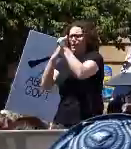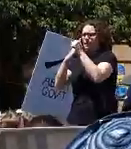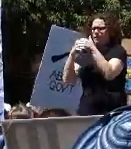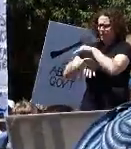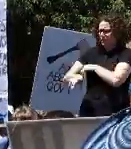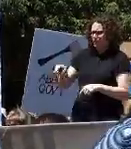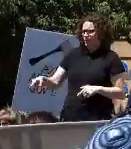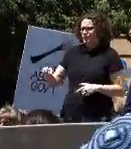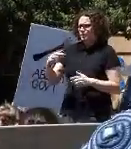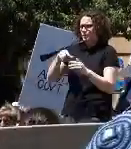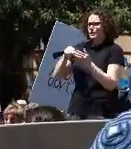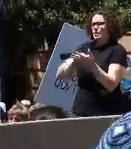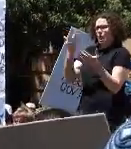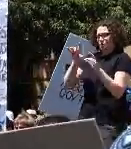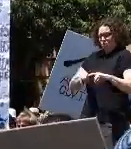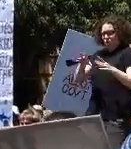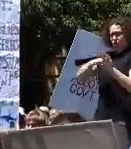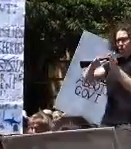chain.